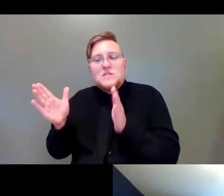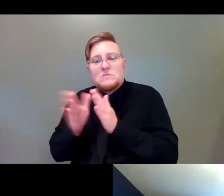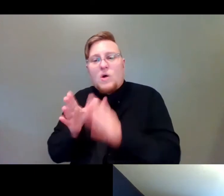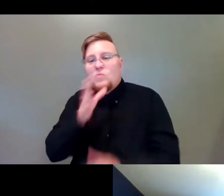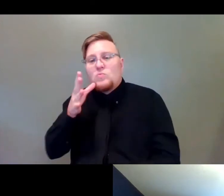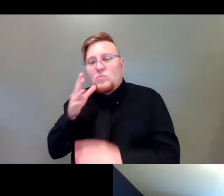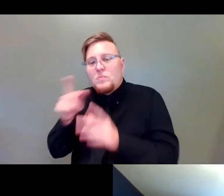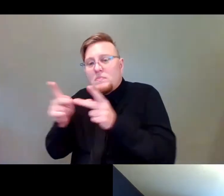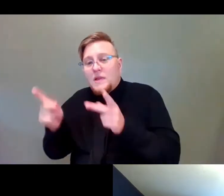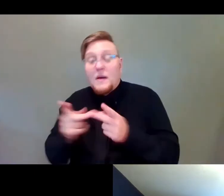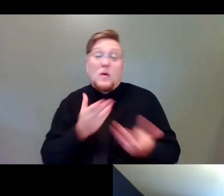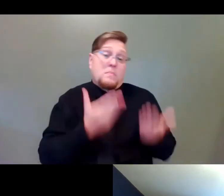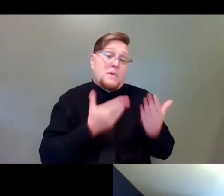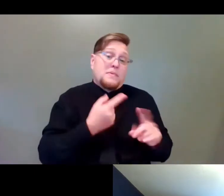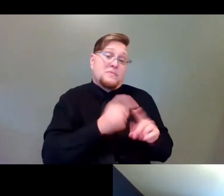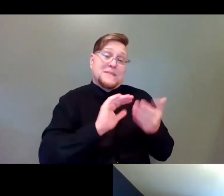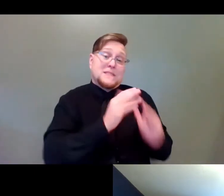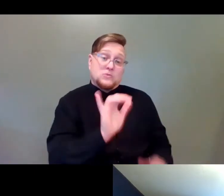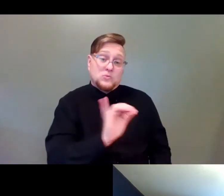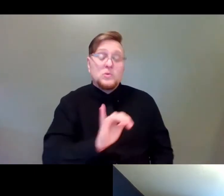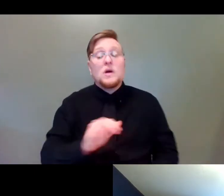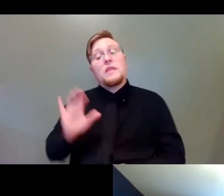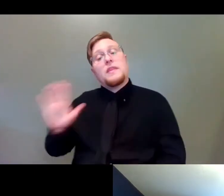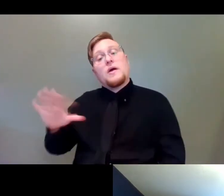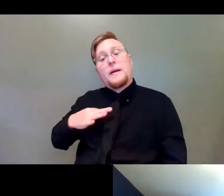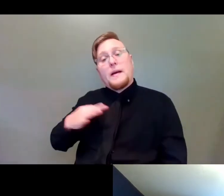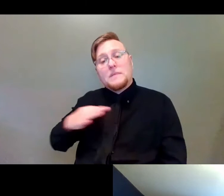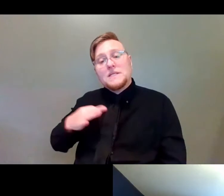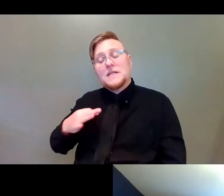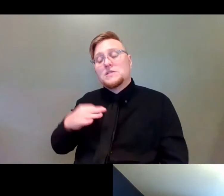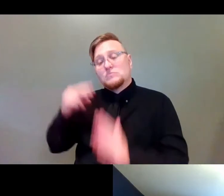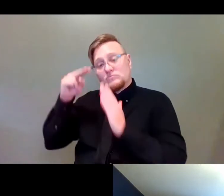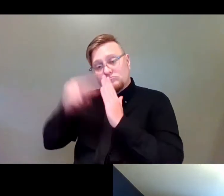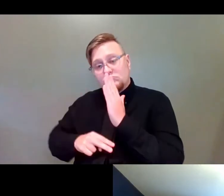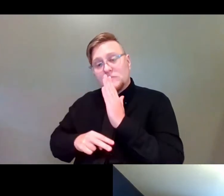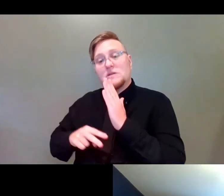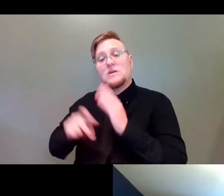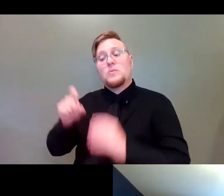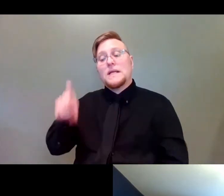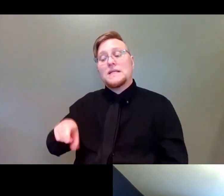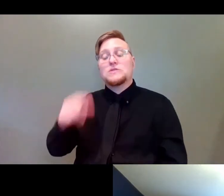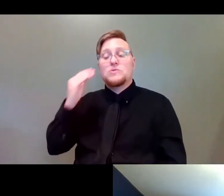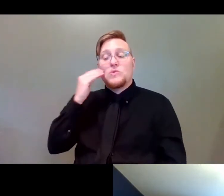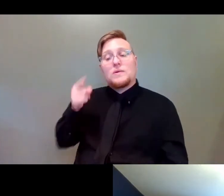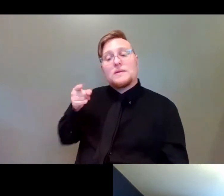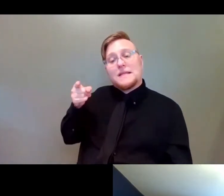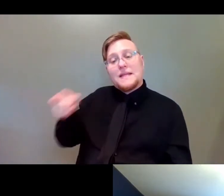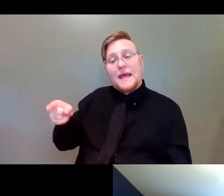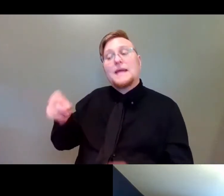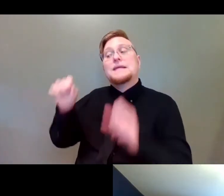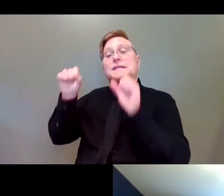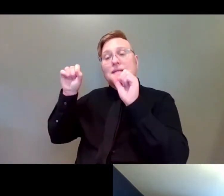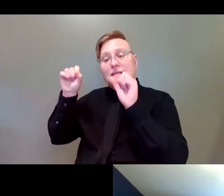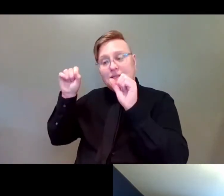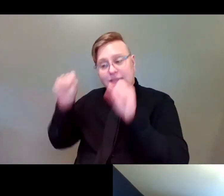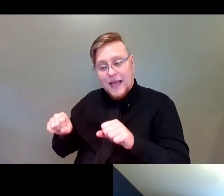big city, but from their application that they are the type of person, the